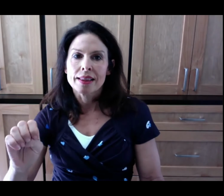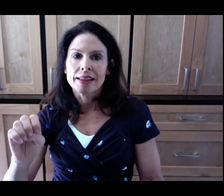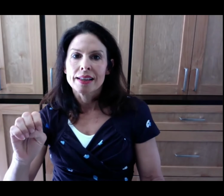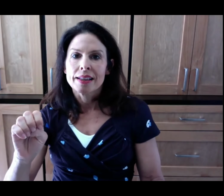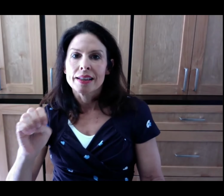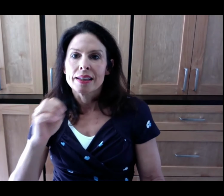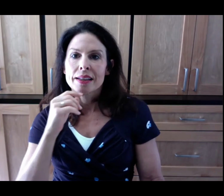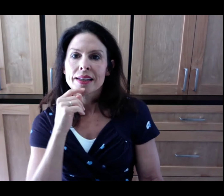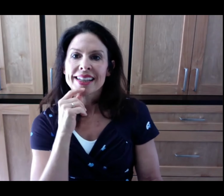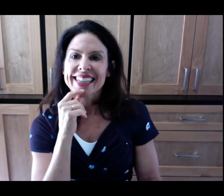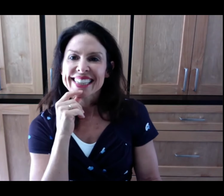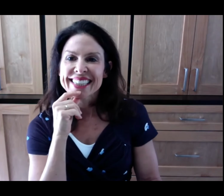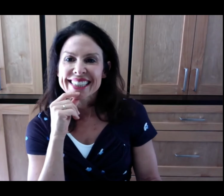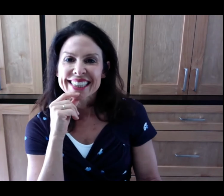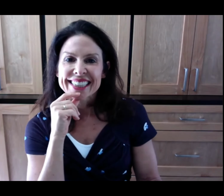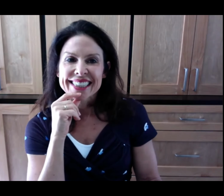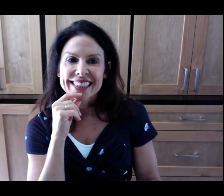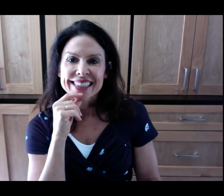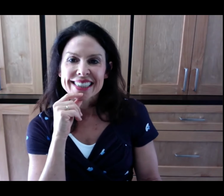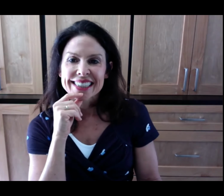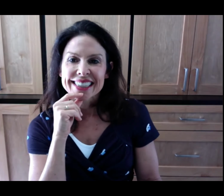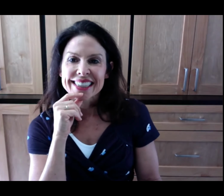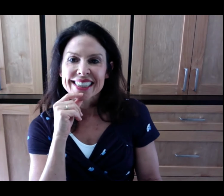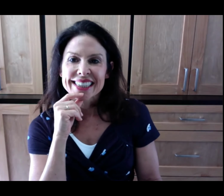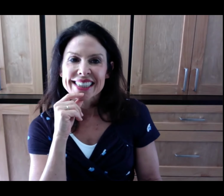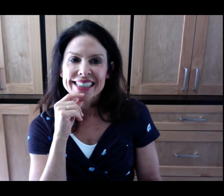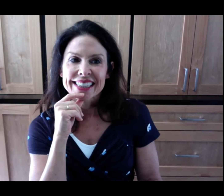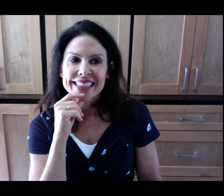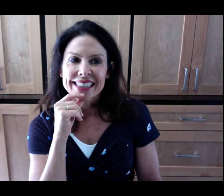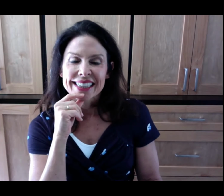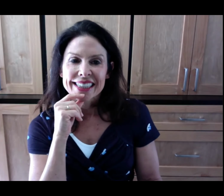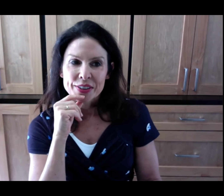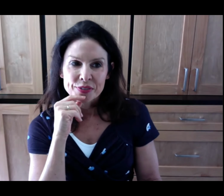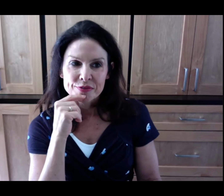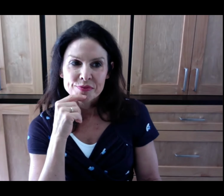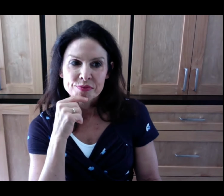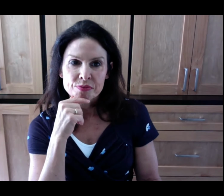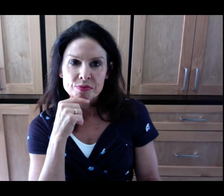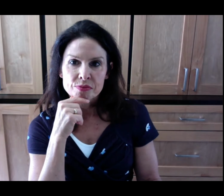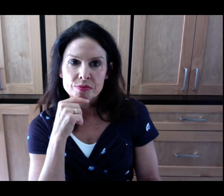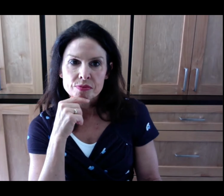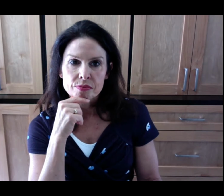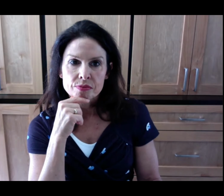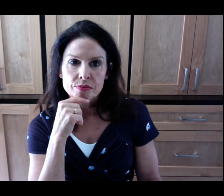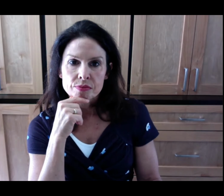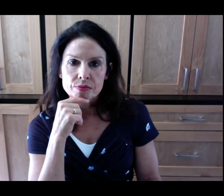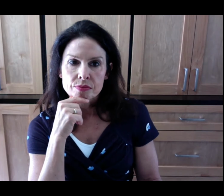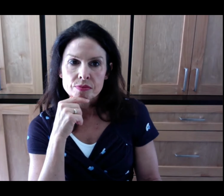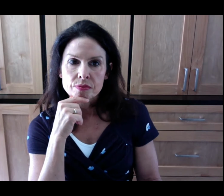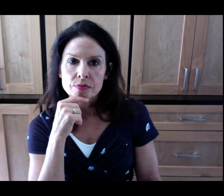I was going to say, I've used an OER book in my face-to-face class, and